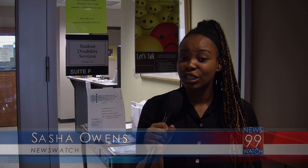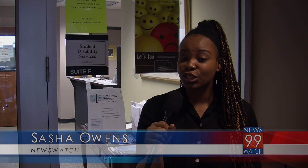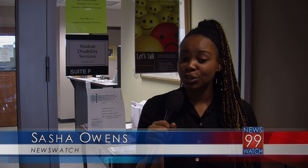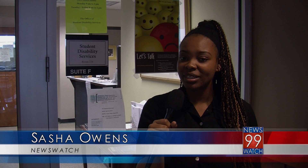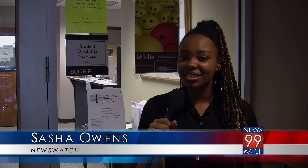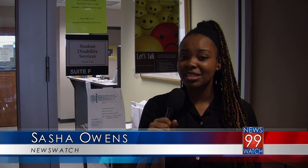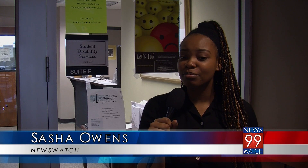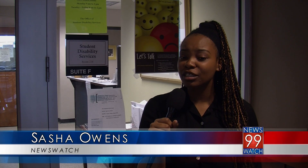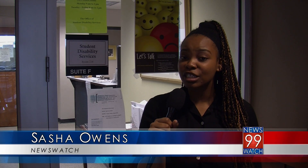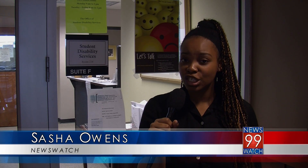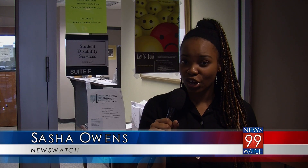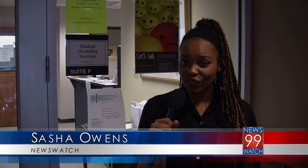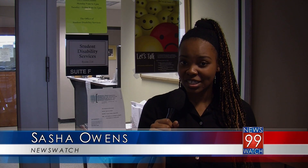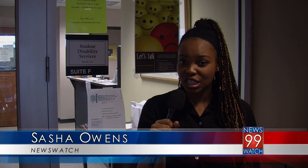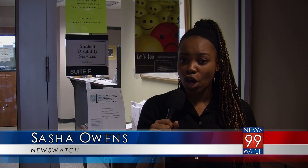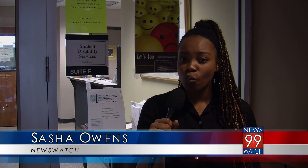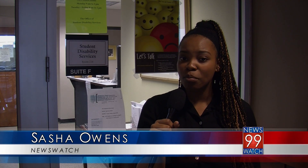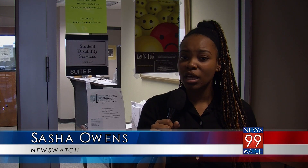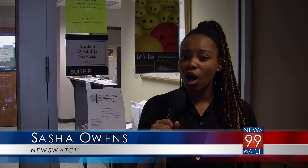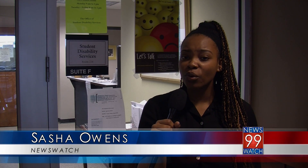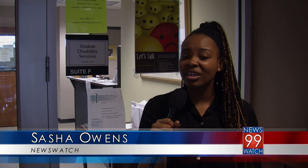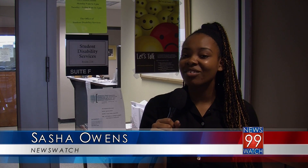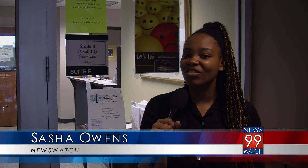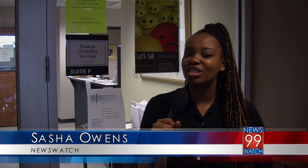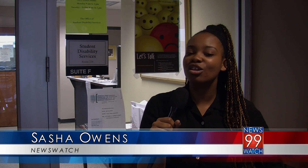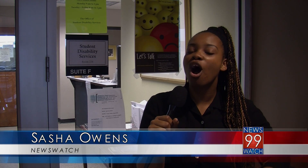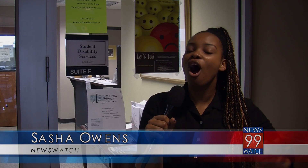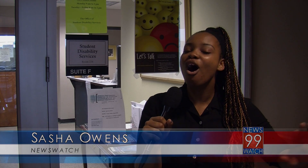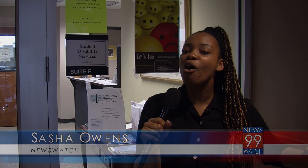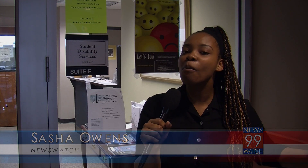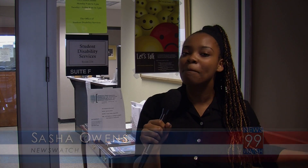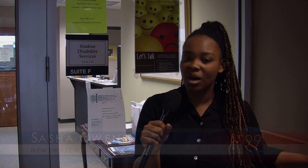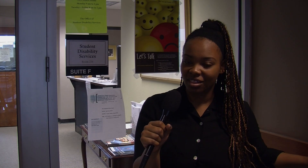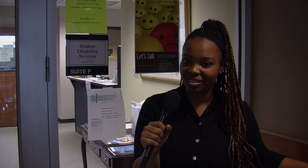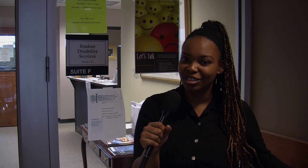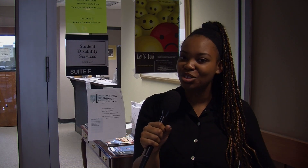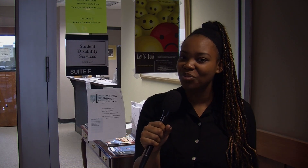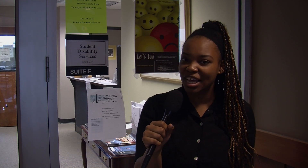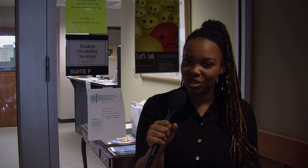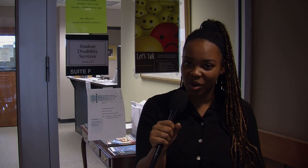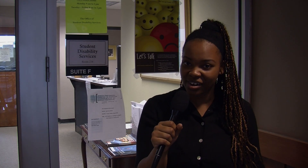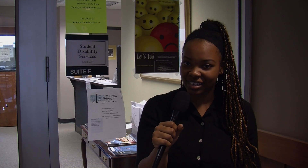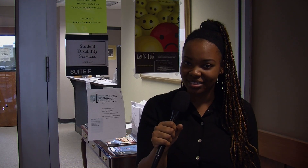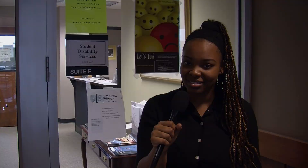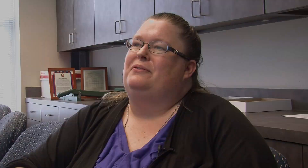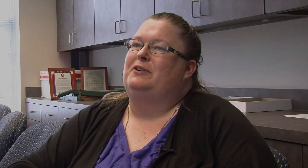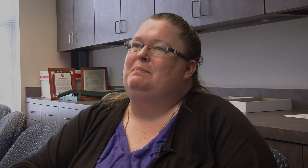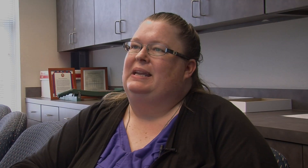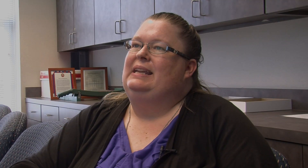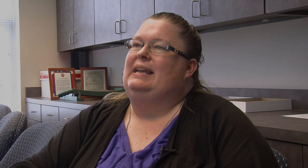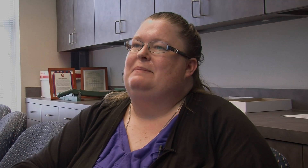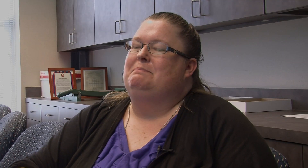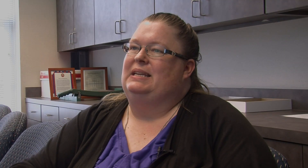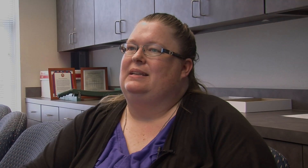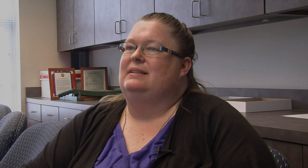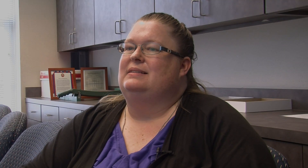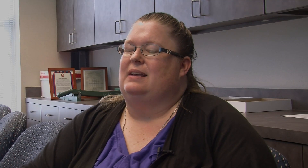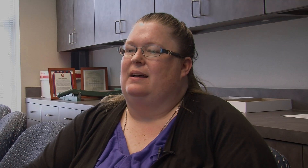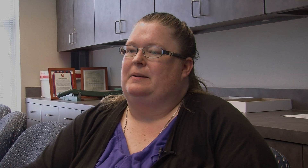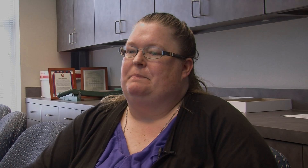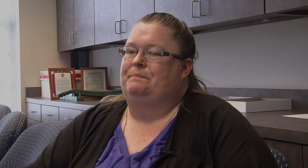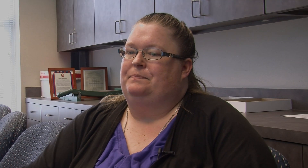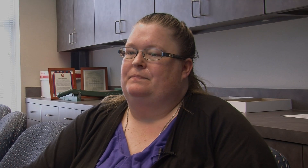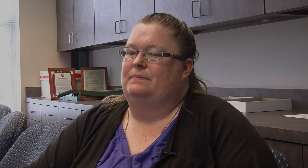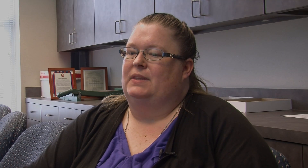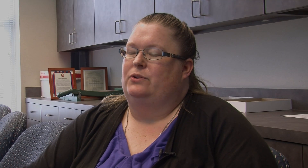kickoff. Student Disability Services will be holding events all month to raise awareness. For me, it means